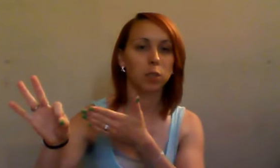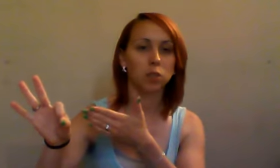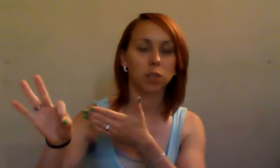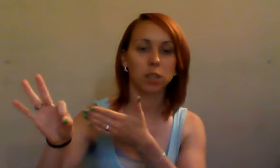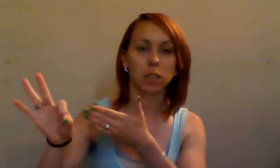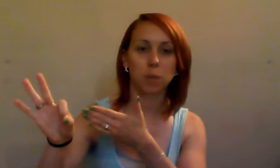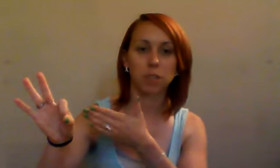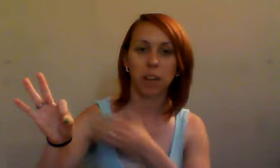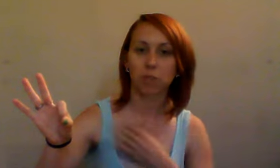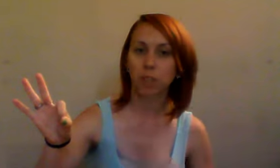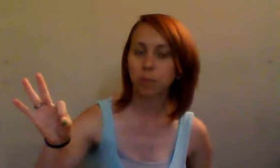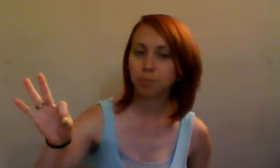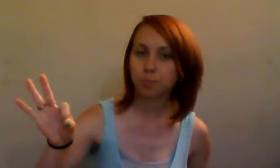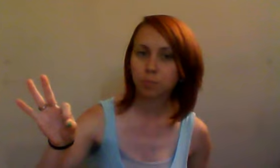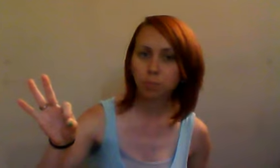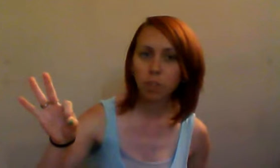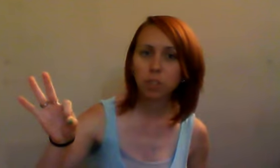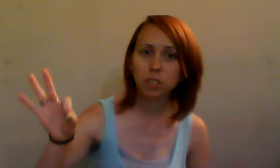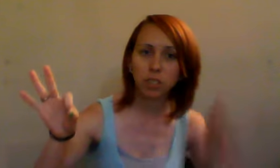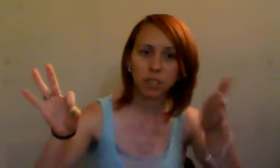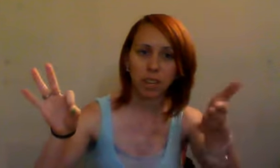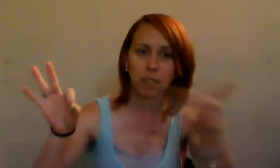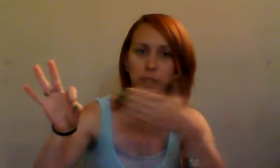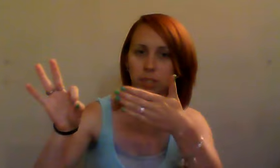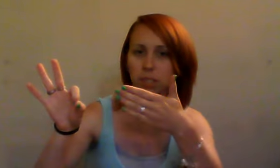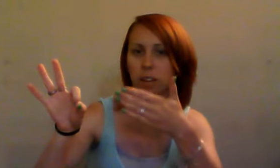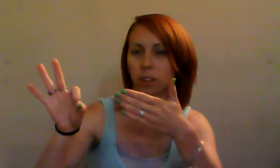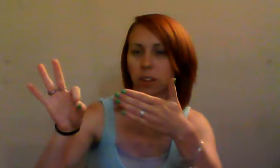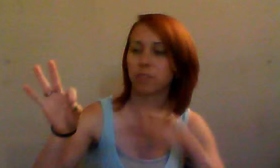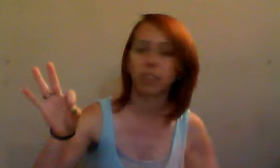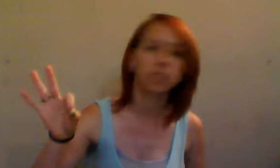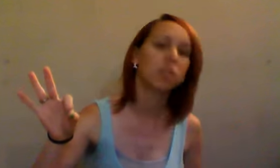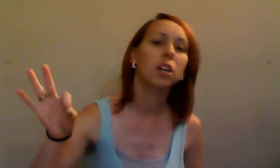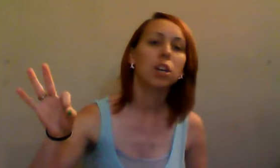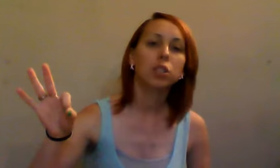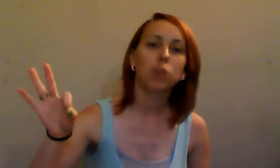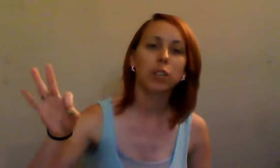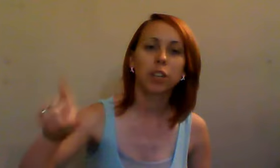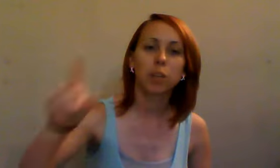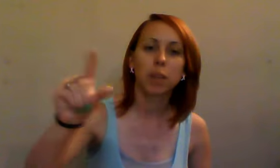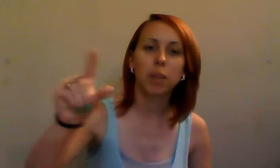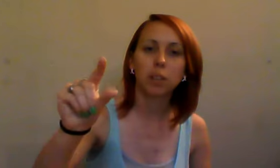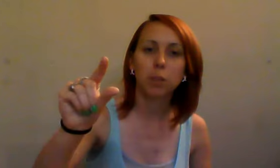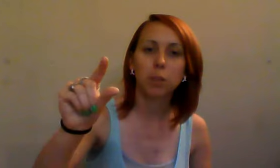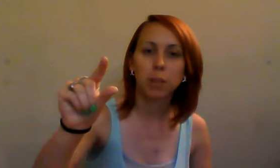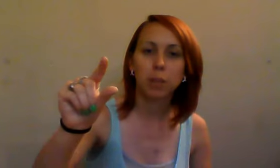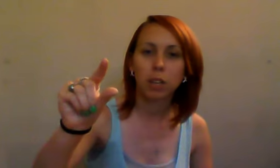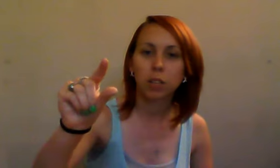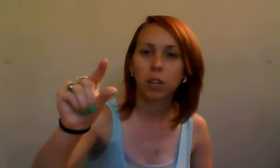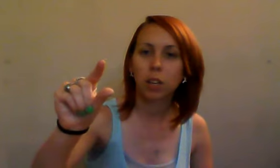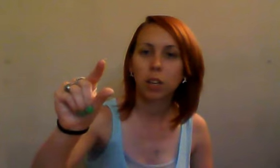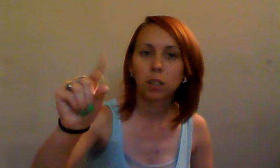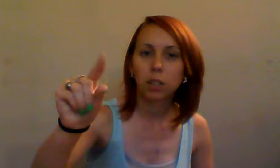you learn the numbers after them. Just like 10, you can see now how 10 fits. 20, you're going to make a little birdie beak, and you're going to